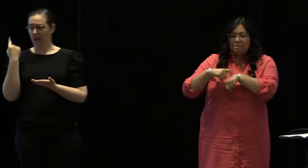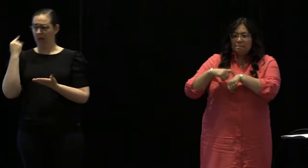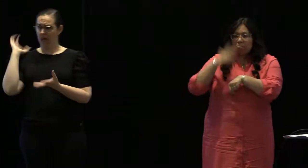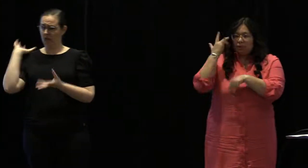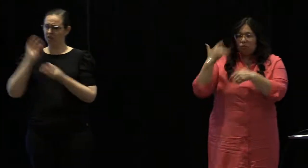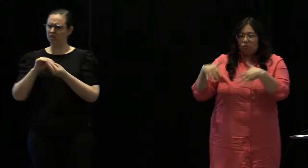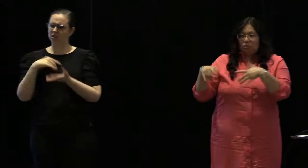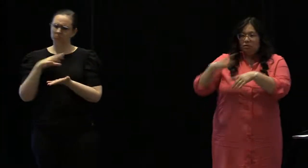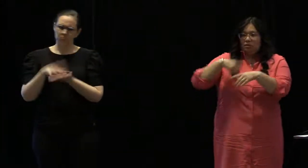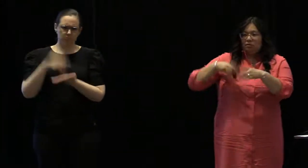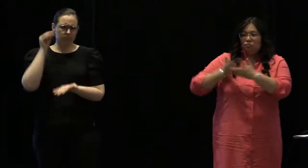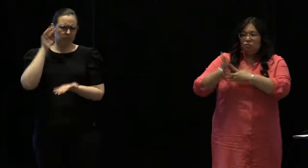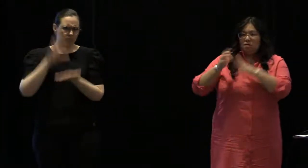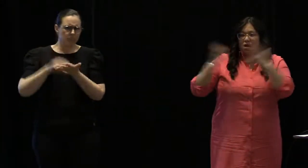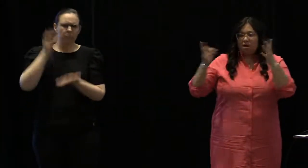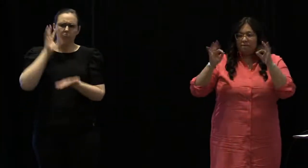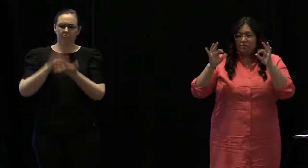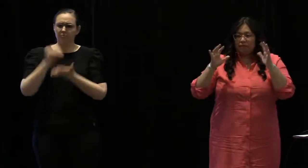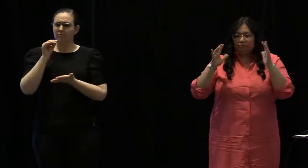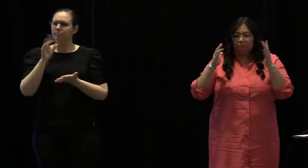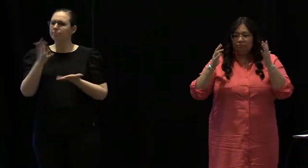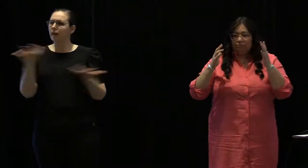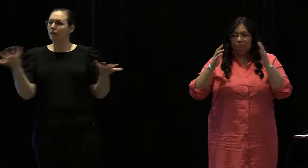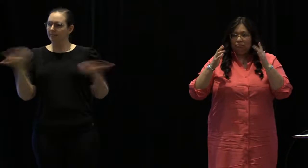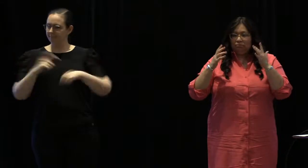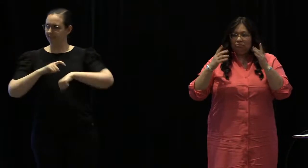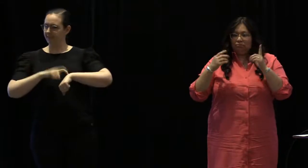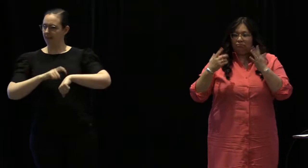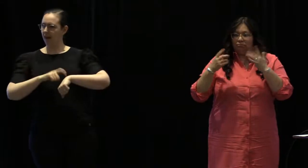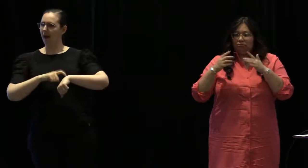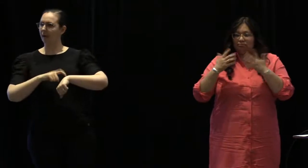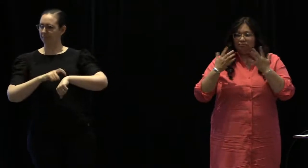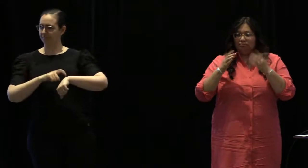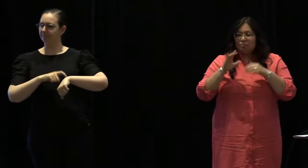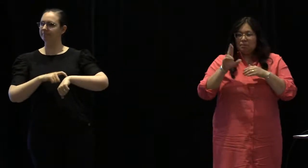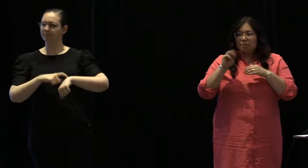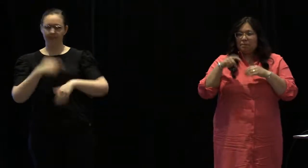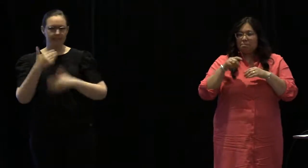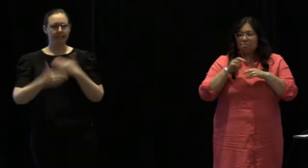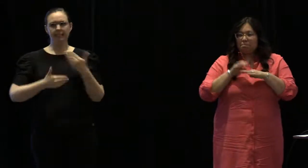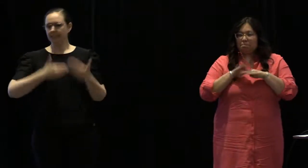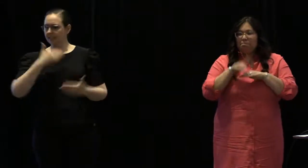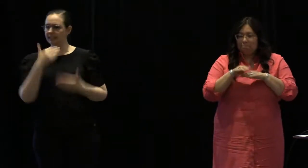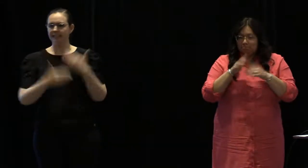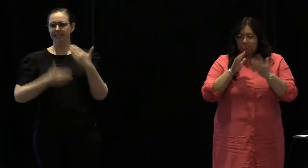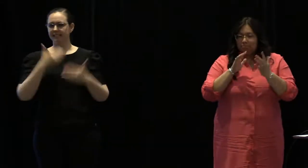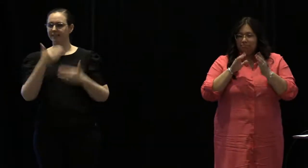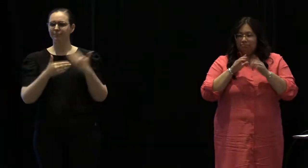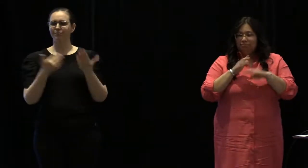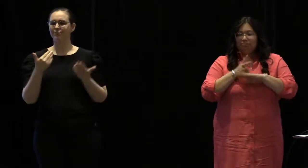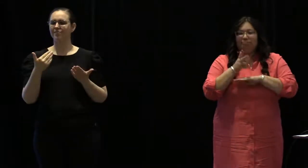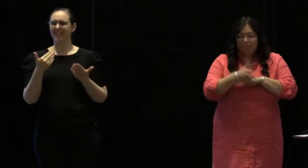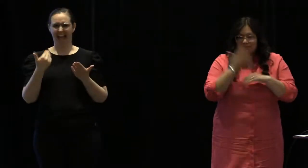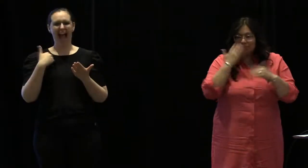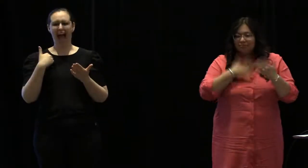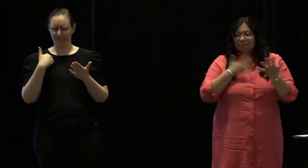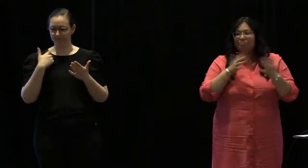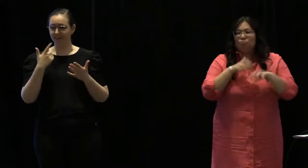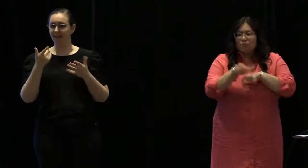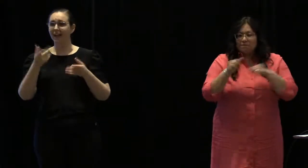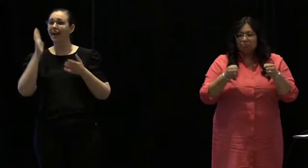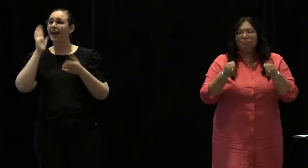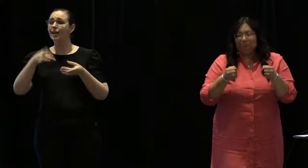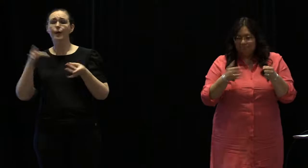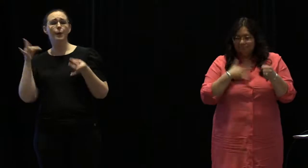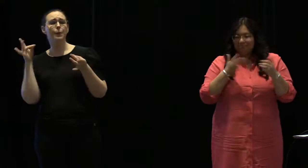have learned so much about the challenges. Minister Simon spoke about the rush people are in and the time that it's going to